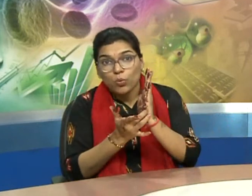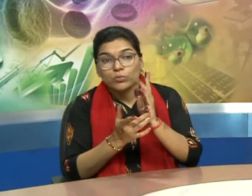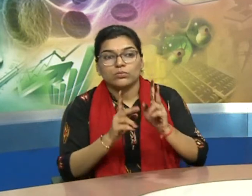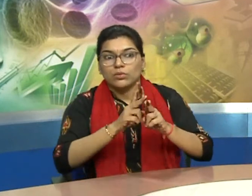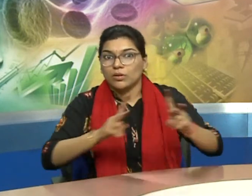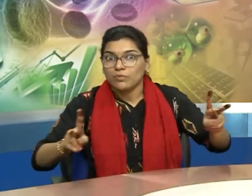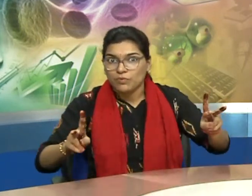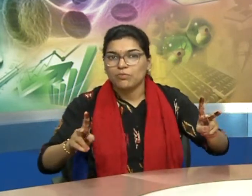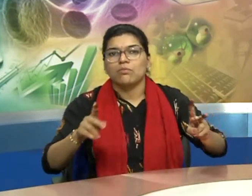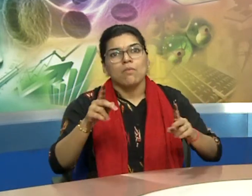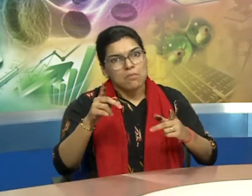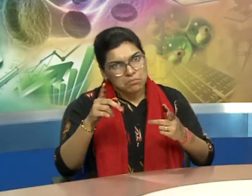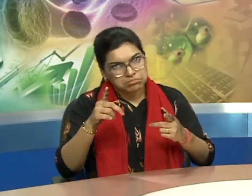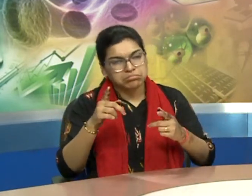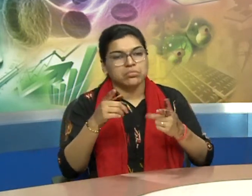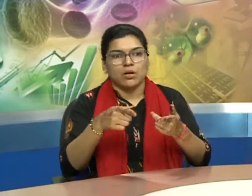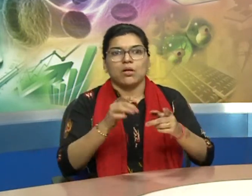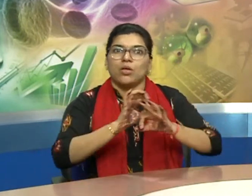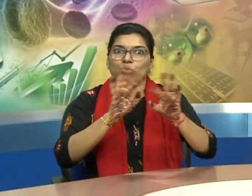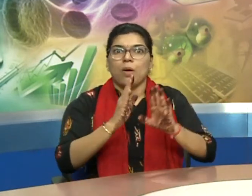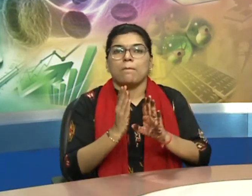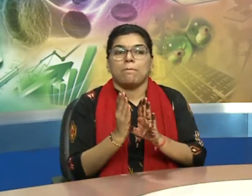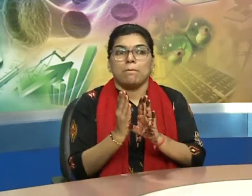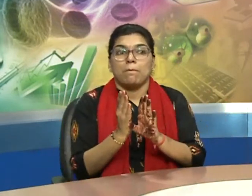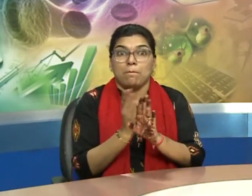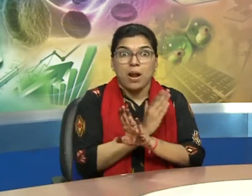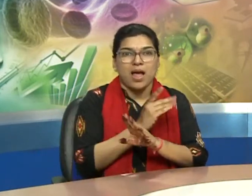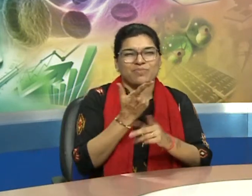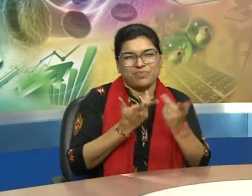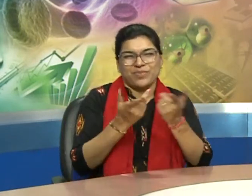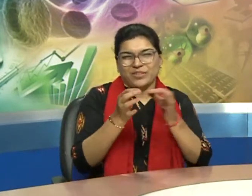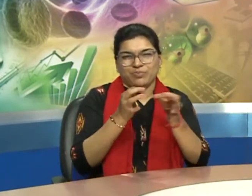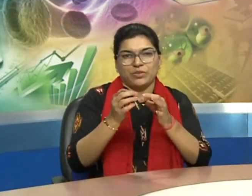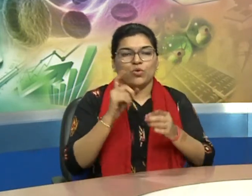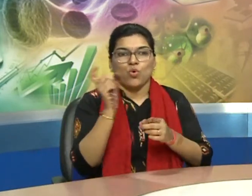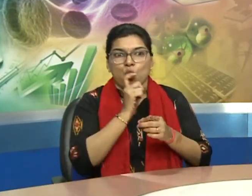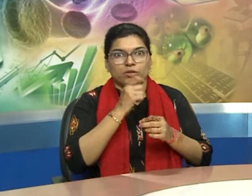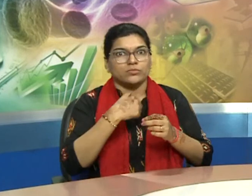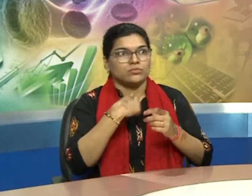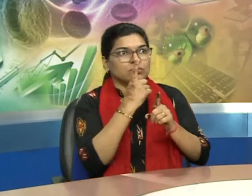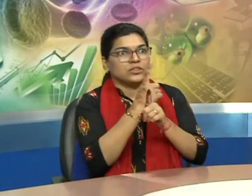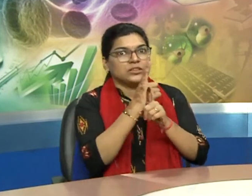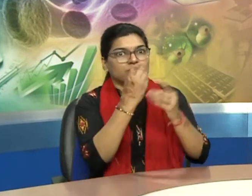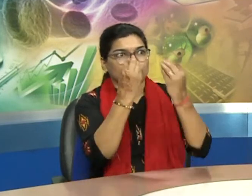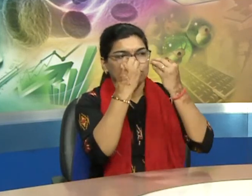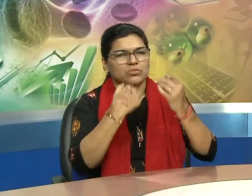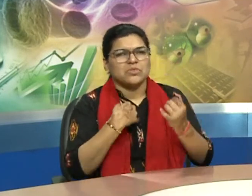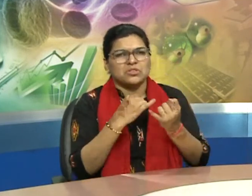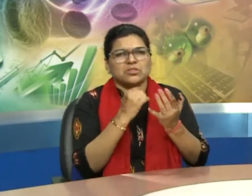or technology, etc. So there are various professions available in our society.